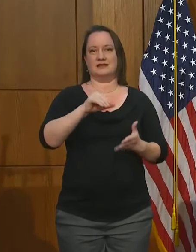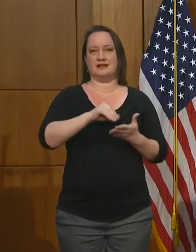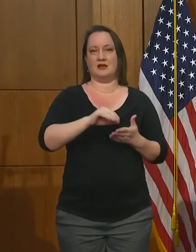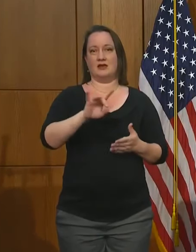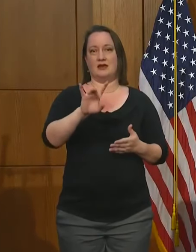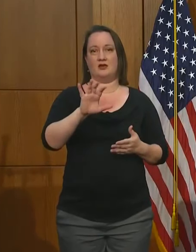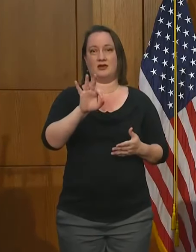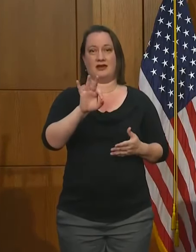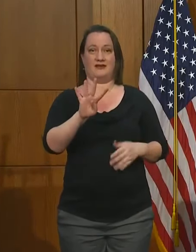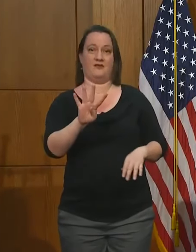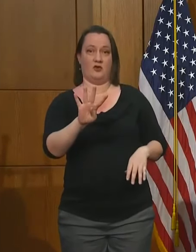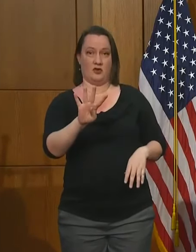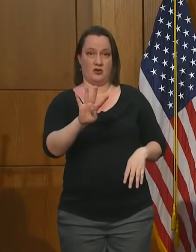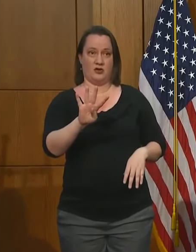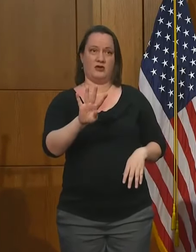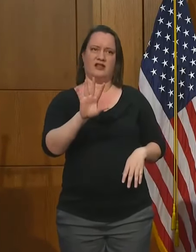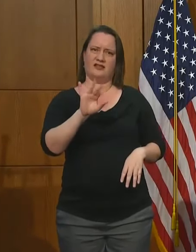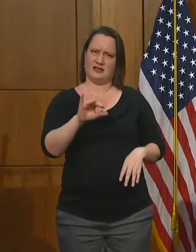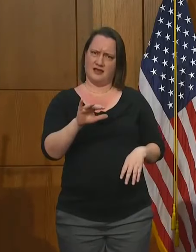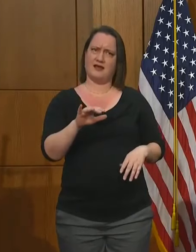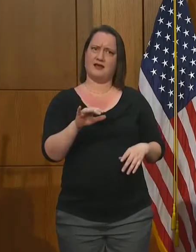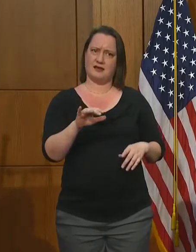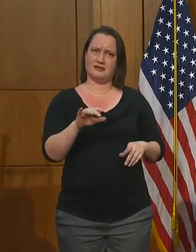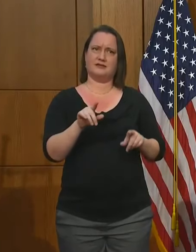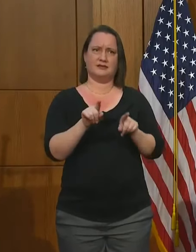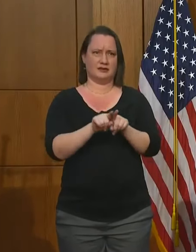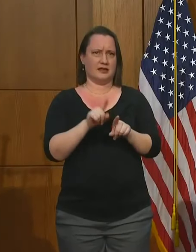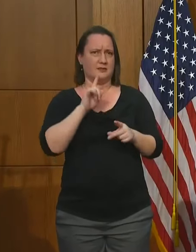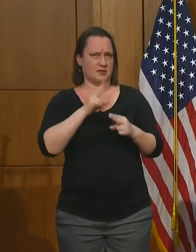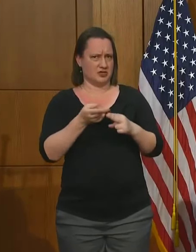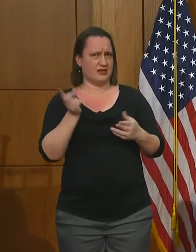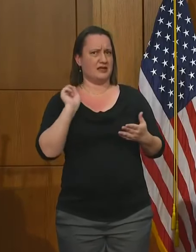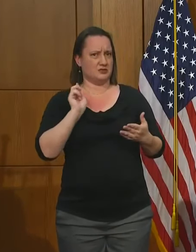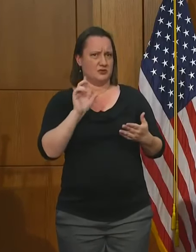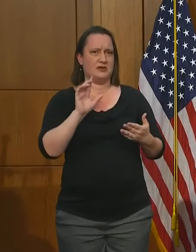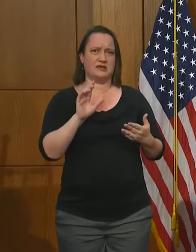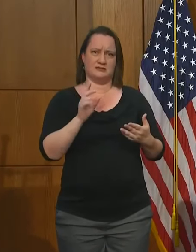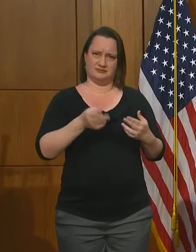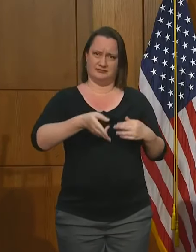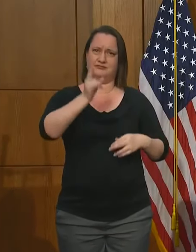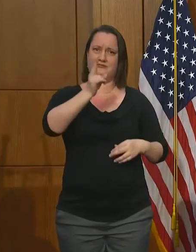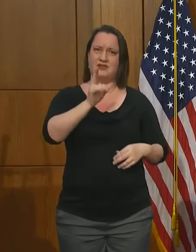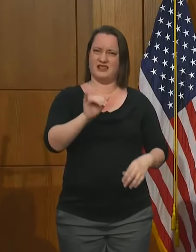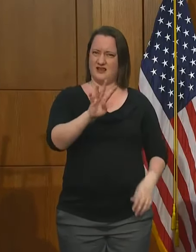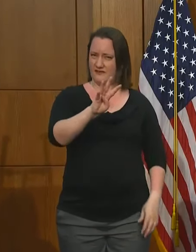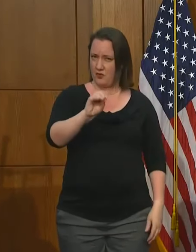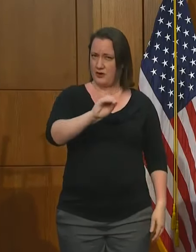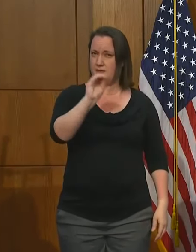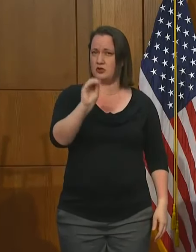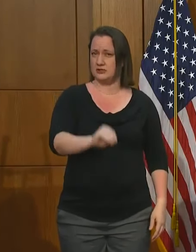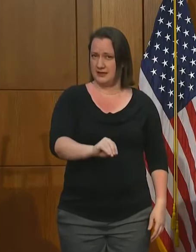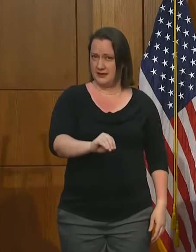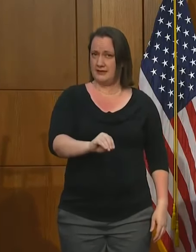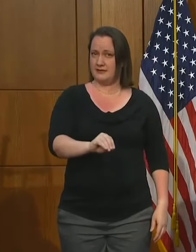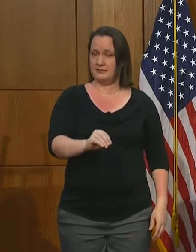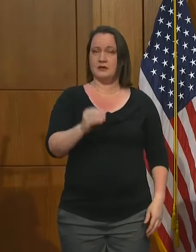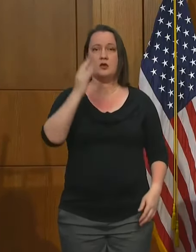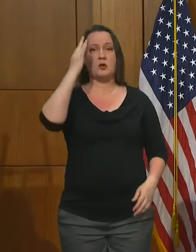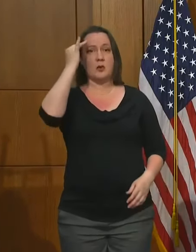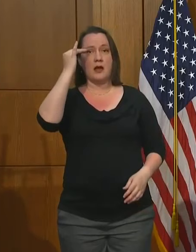6,894, which again, as I reported last week, is about 40% of the cases. And I believe that's because